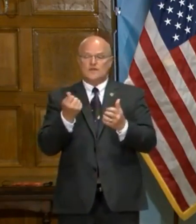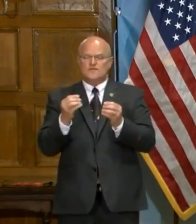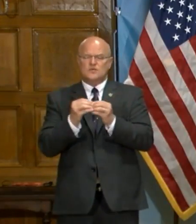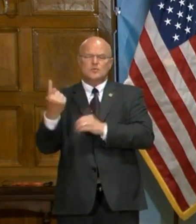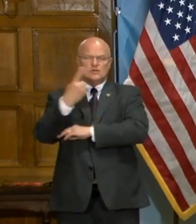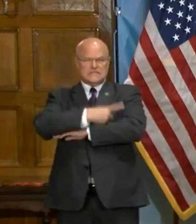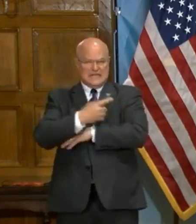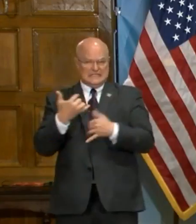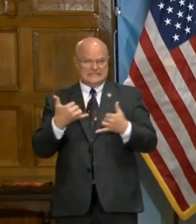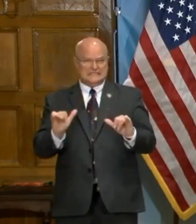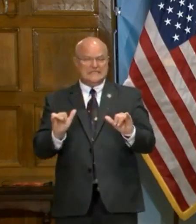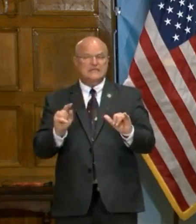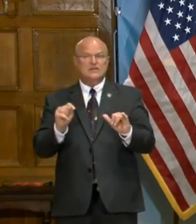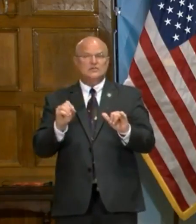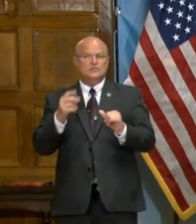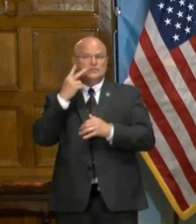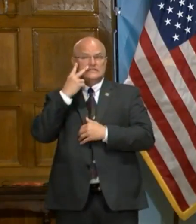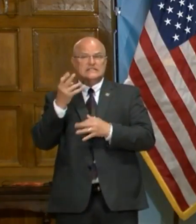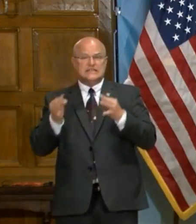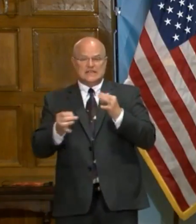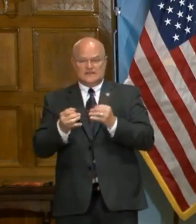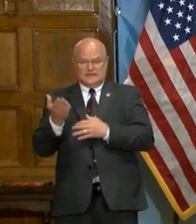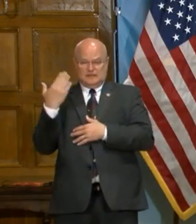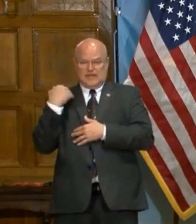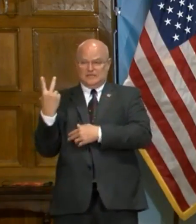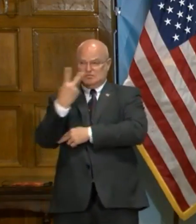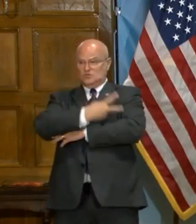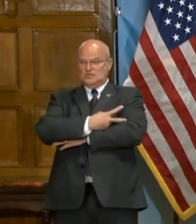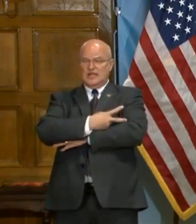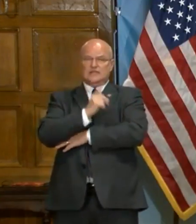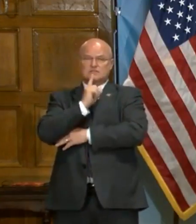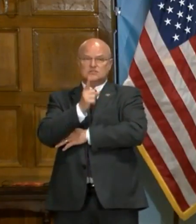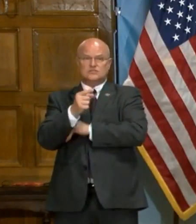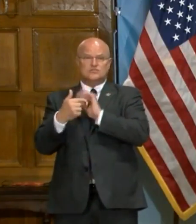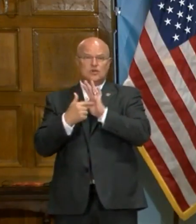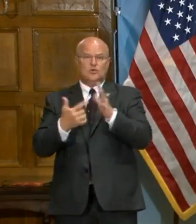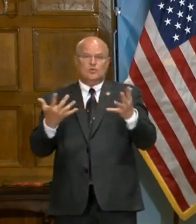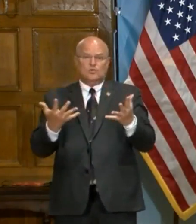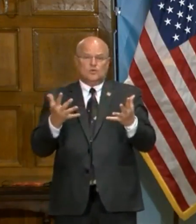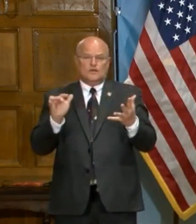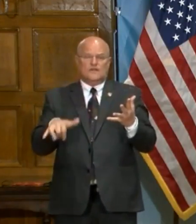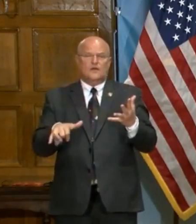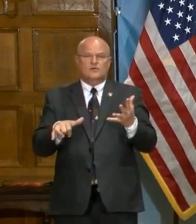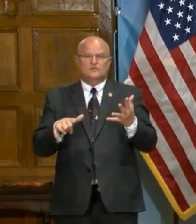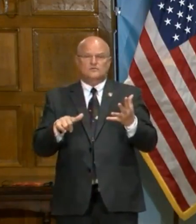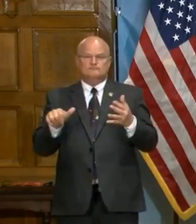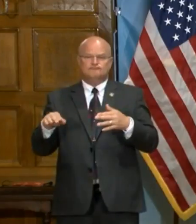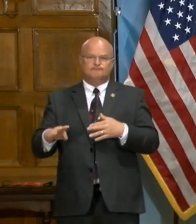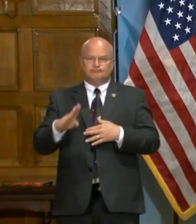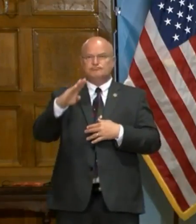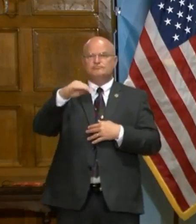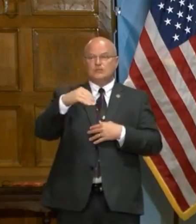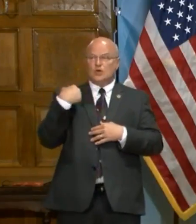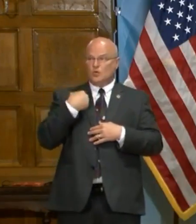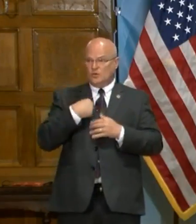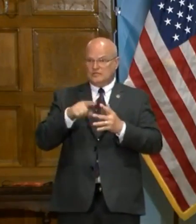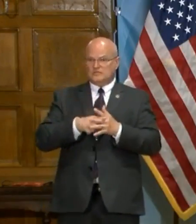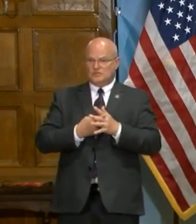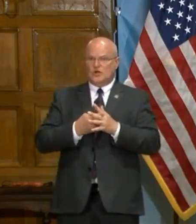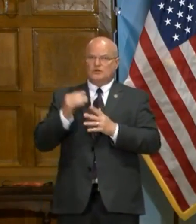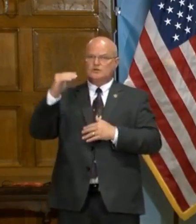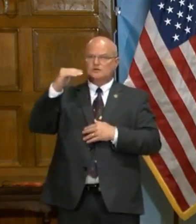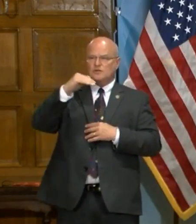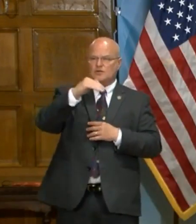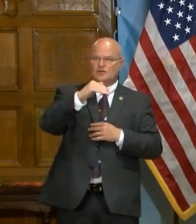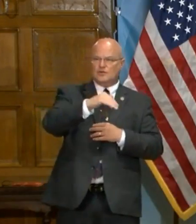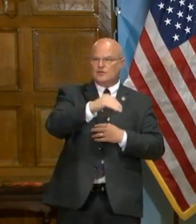more days still to see if the last 2 days just simply reflect one of those upticks that we start going